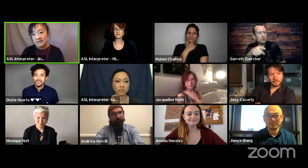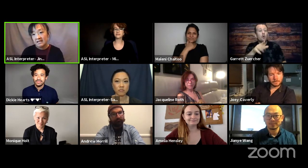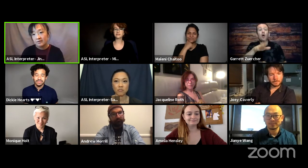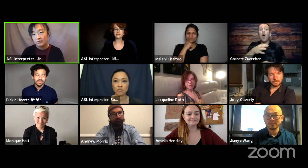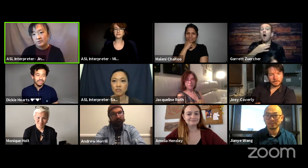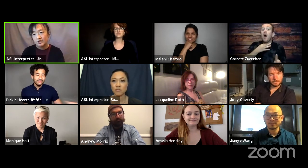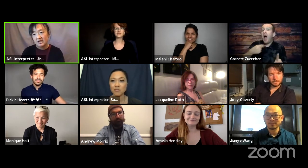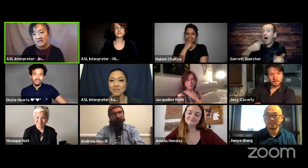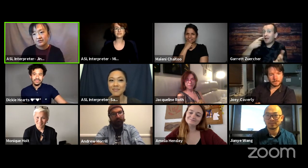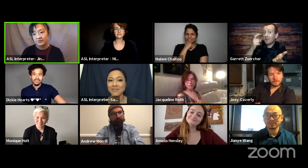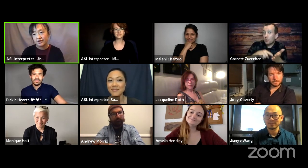Maleni, what was challenging for you?